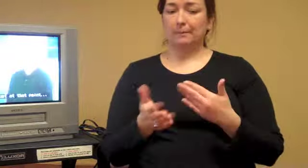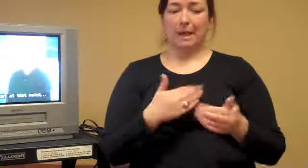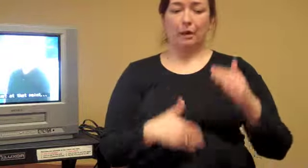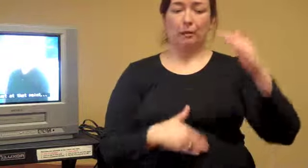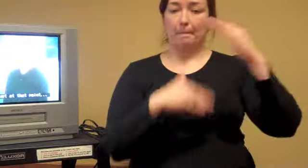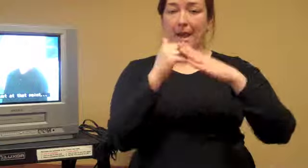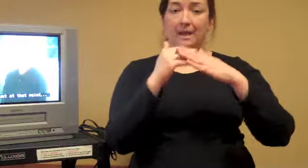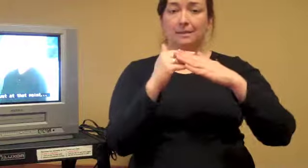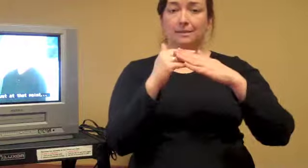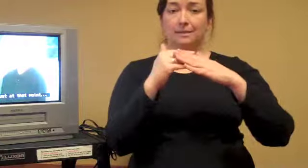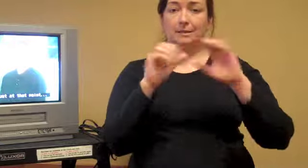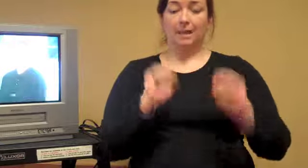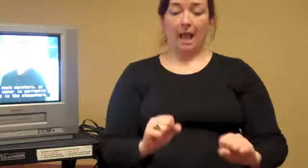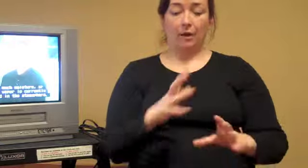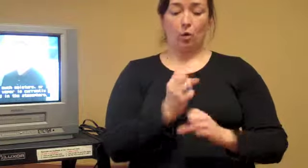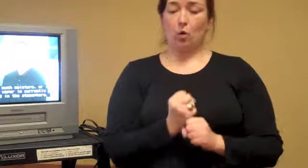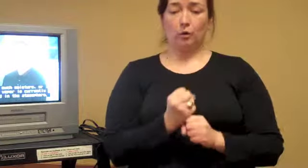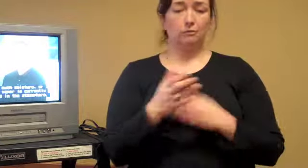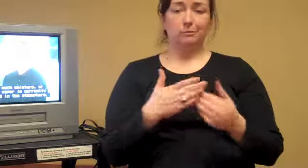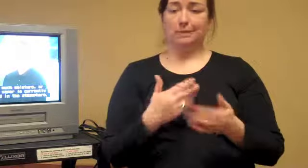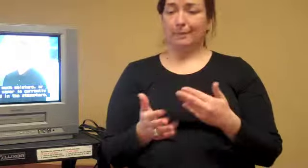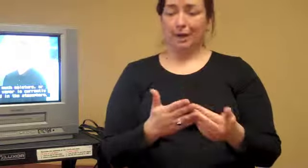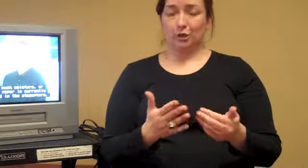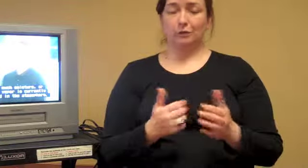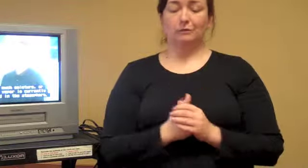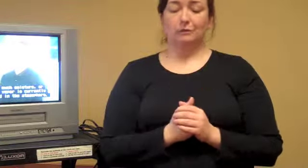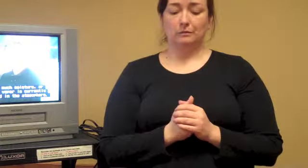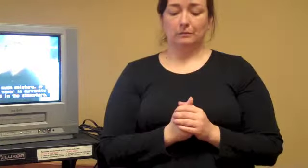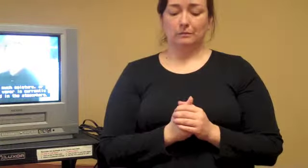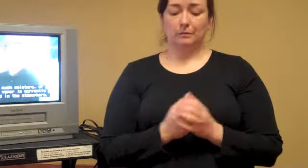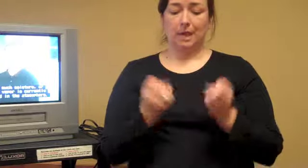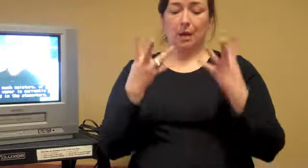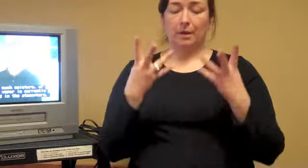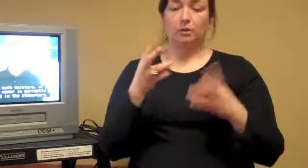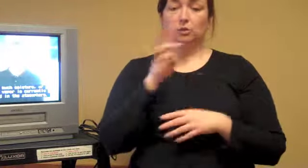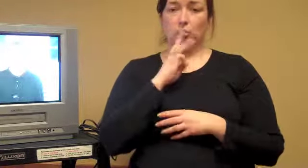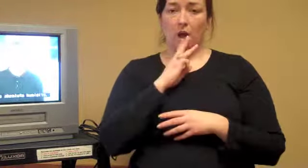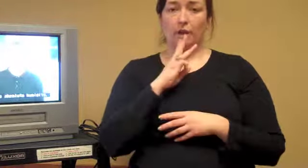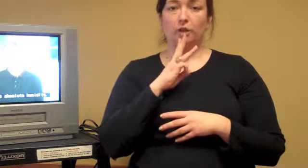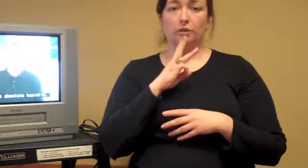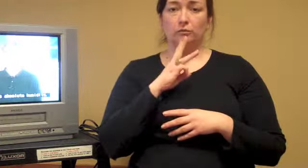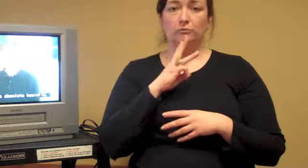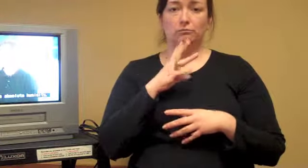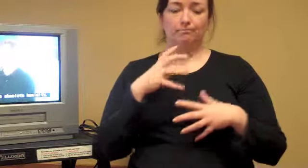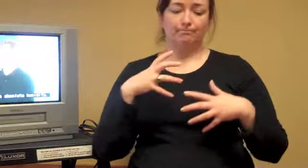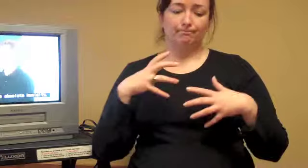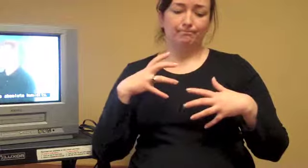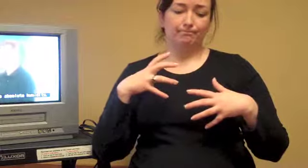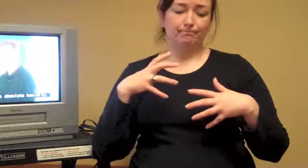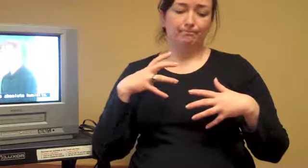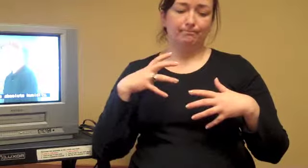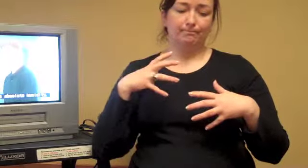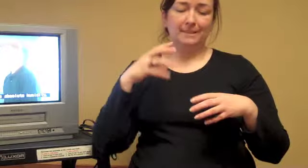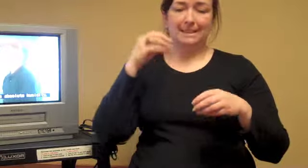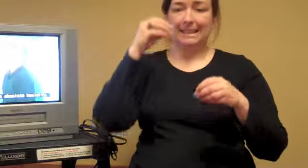But just at that point, how much moisture or water vapor is currently trapped in the atmosphere. That's absolute humidity.